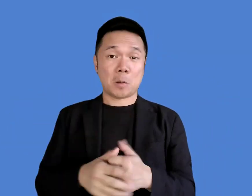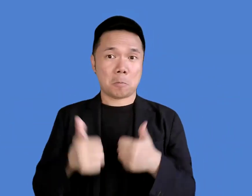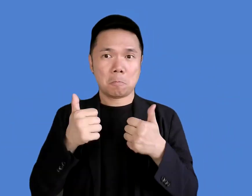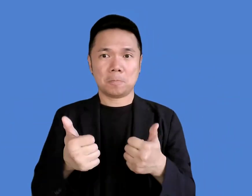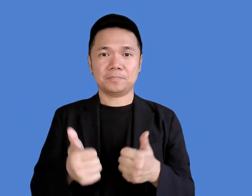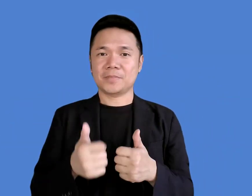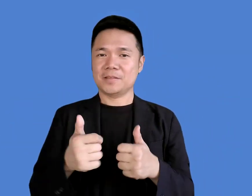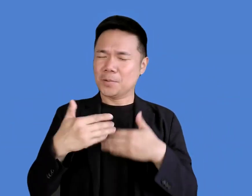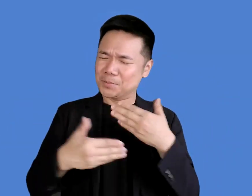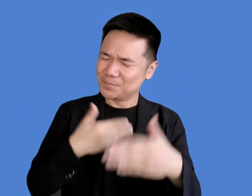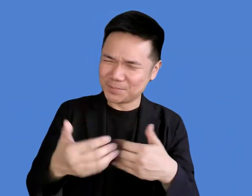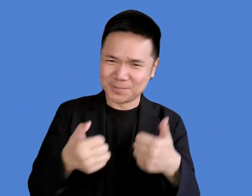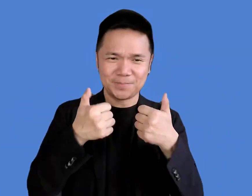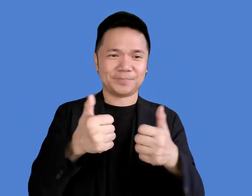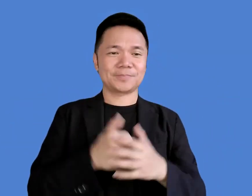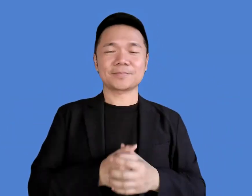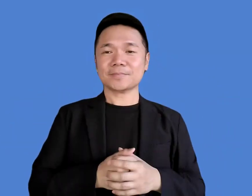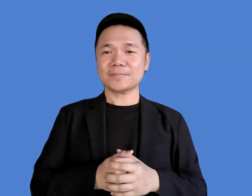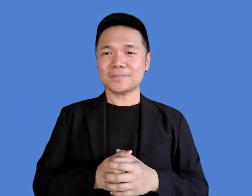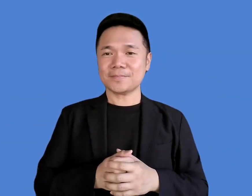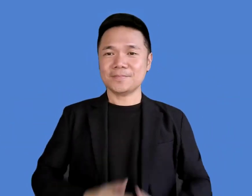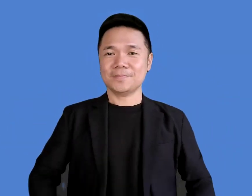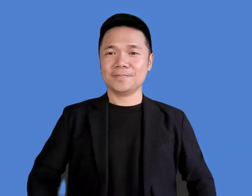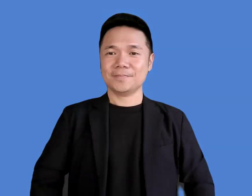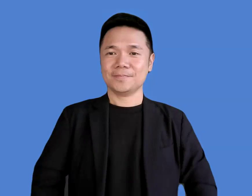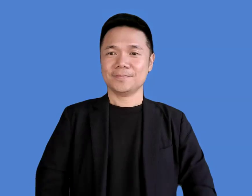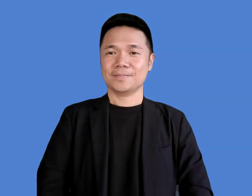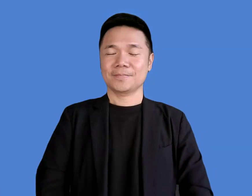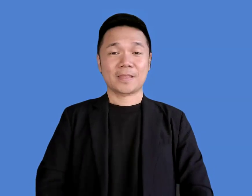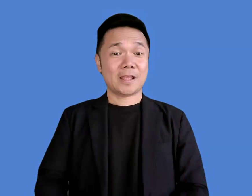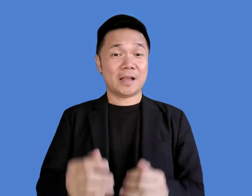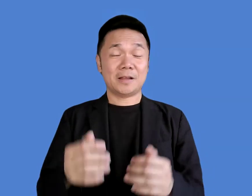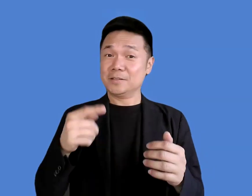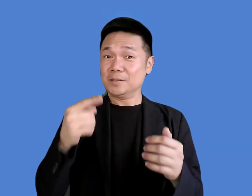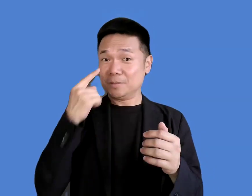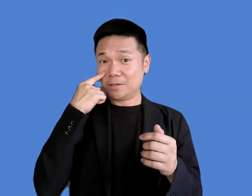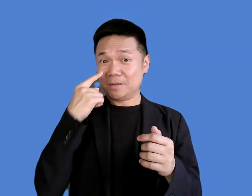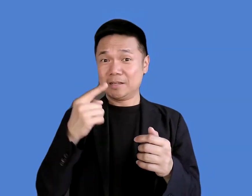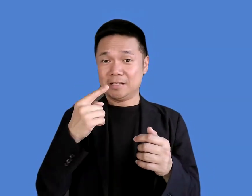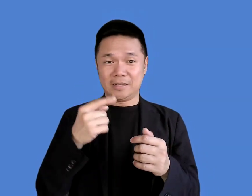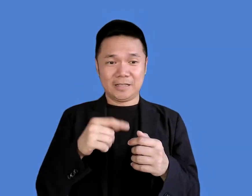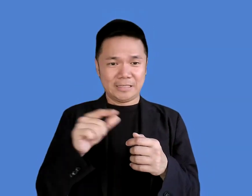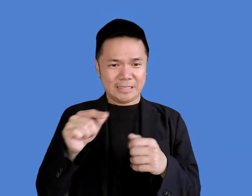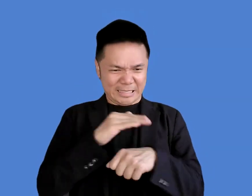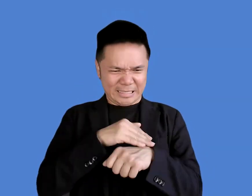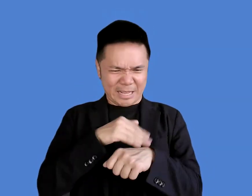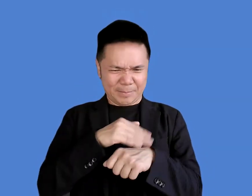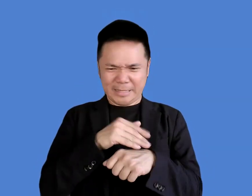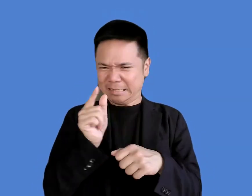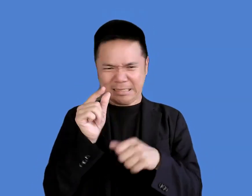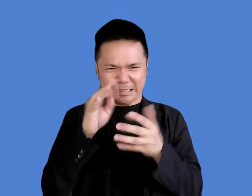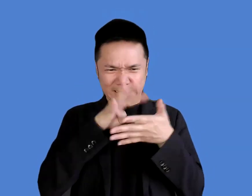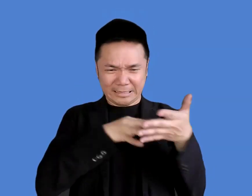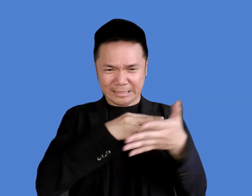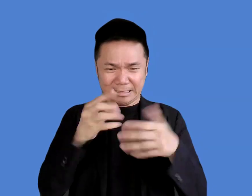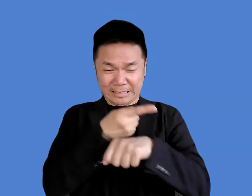a good start today. So we are, as these events often go, running a little bit tight on time.